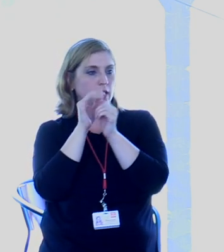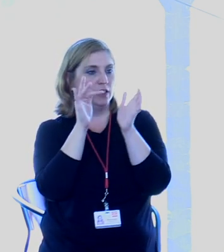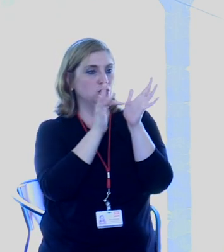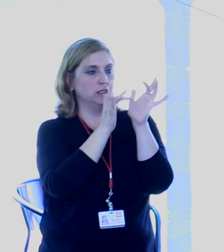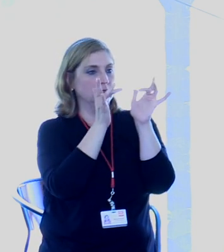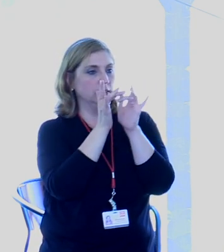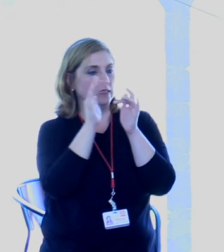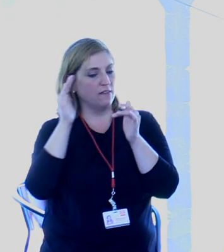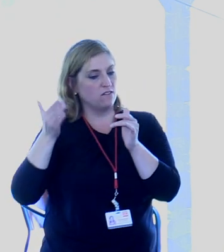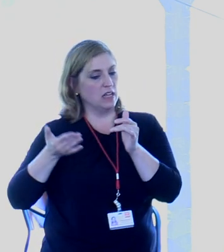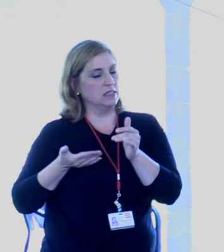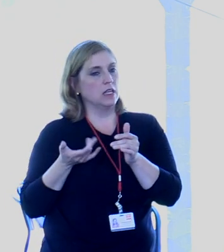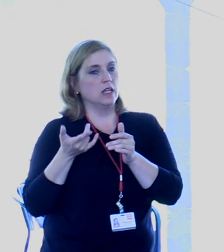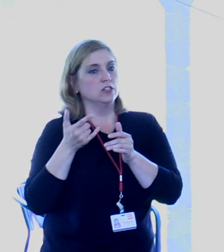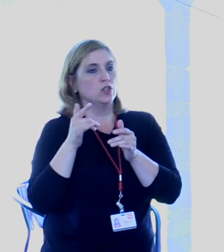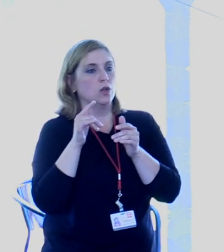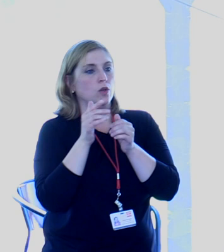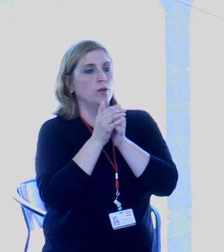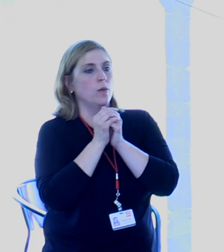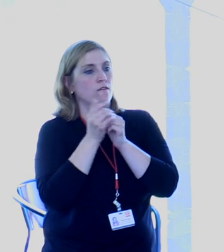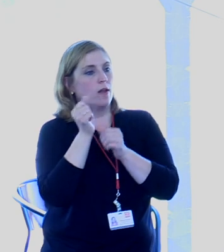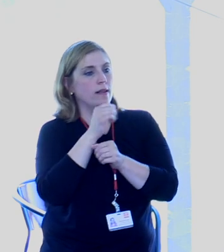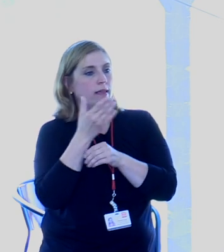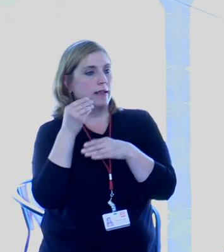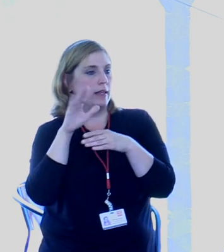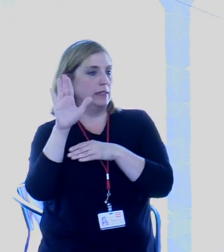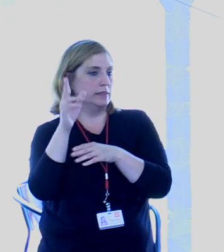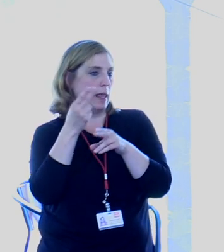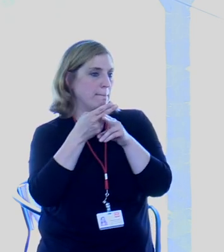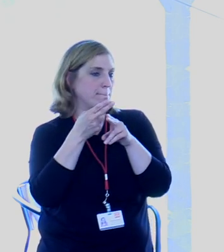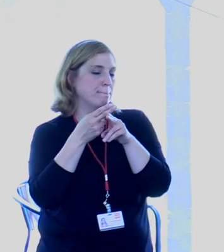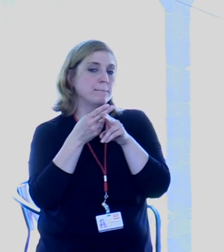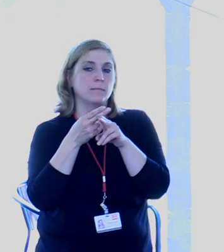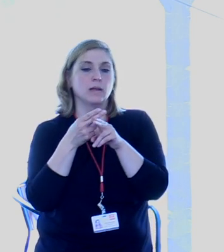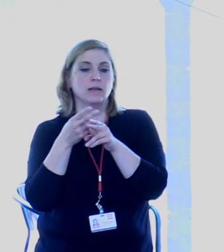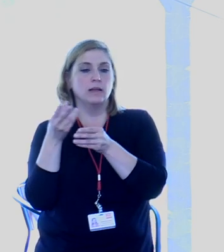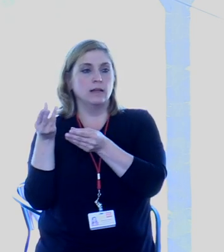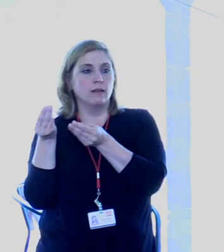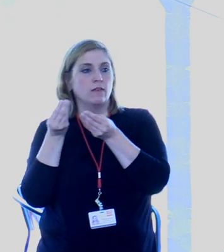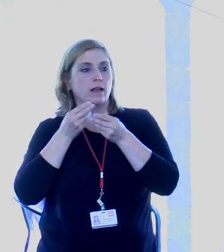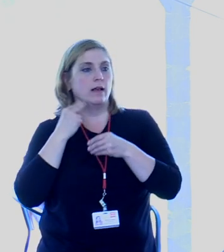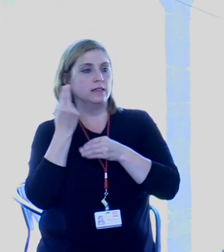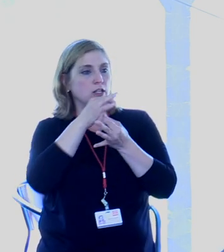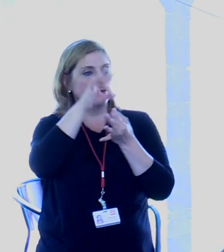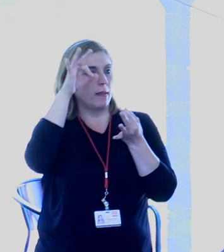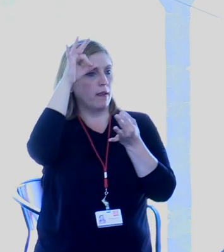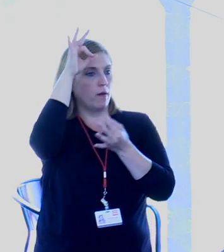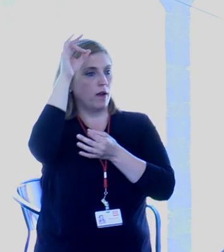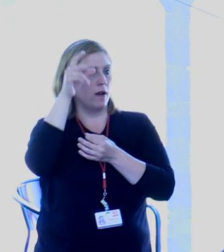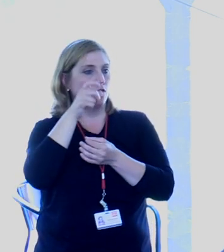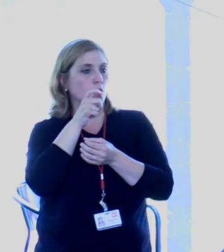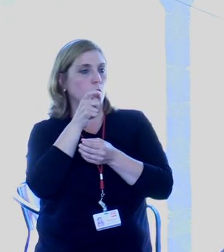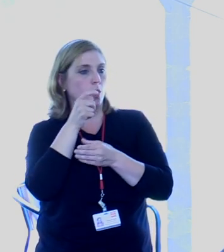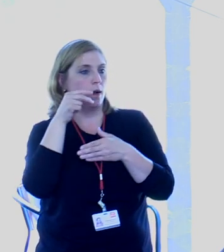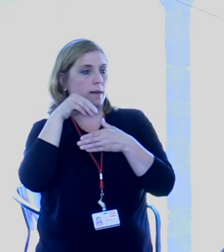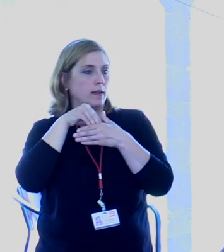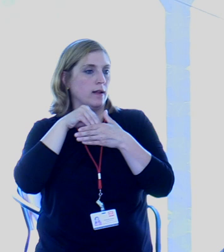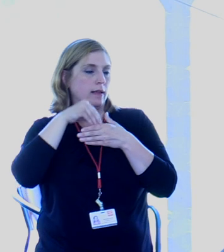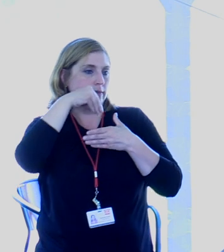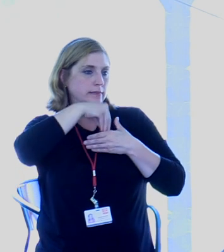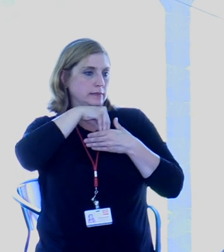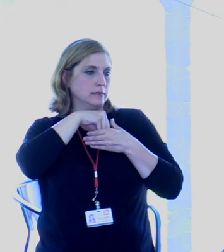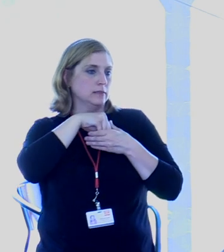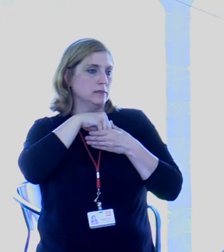us to pray for anything in his name, and then he gives us another advocate. He gives us the Spirit who will intercede within